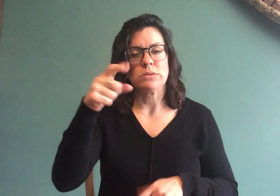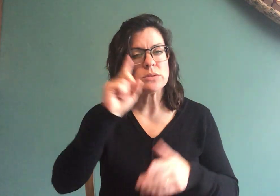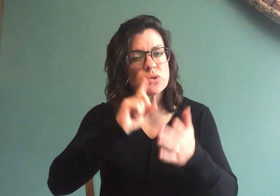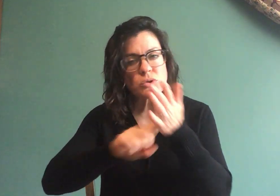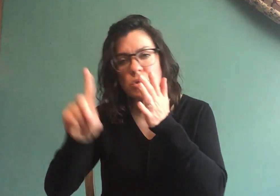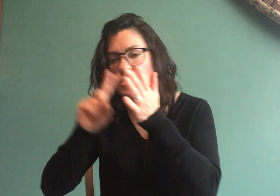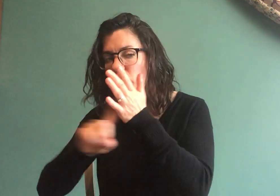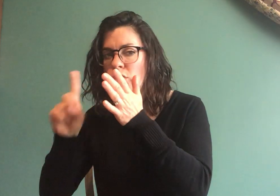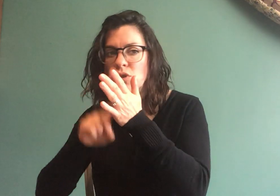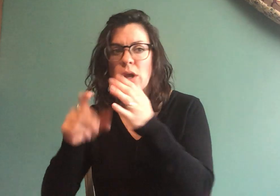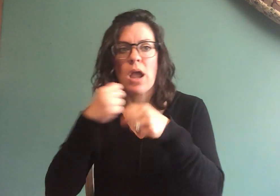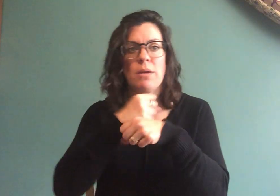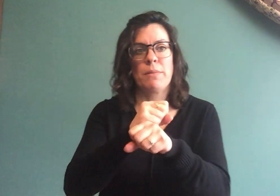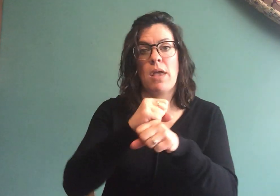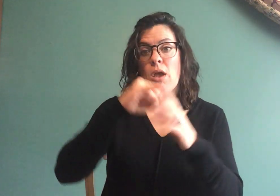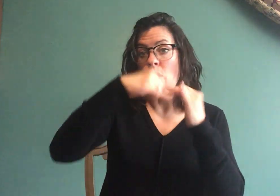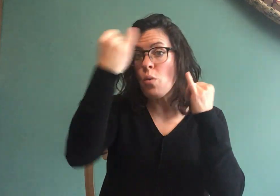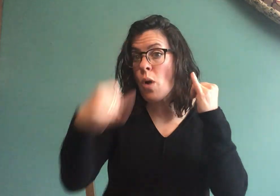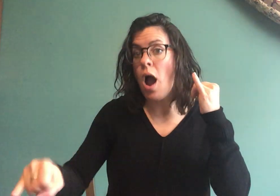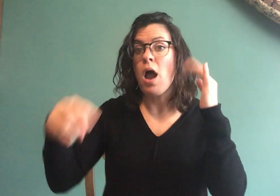supposed to do with it, Malachi?